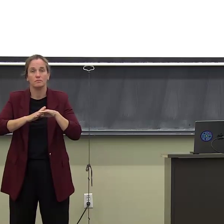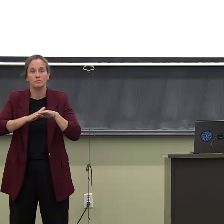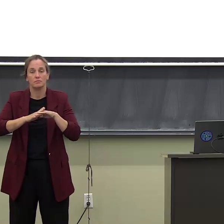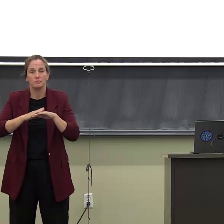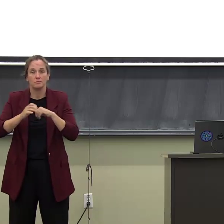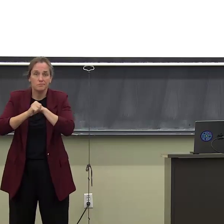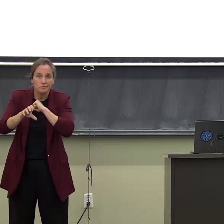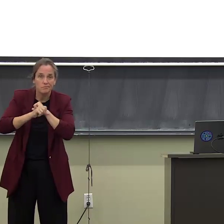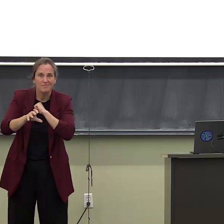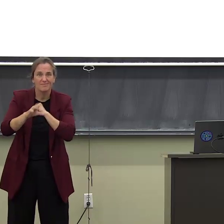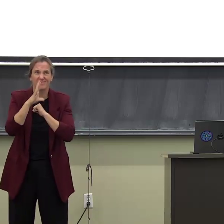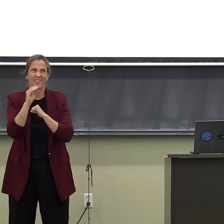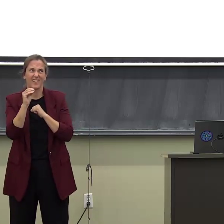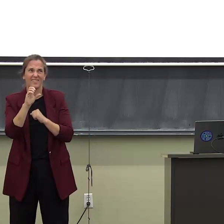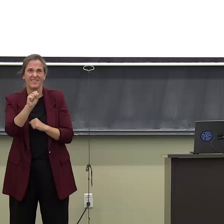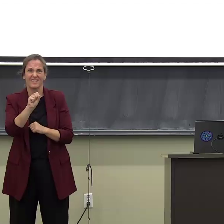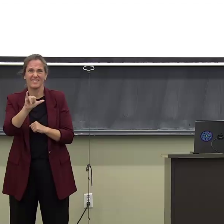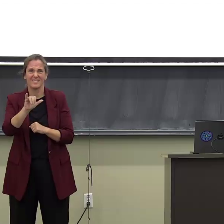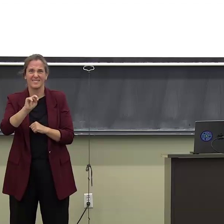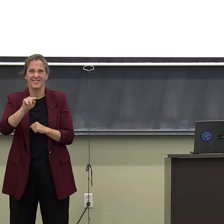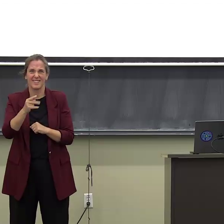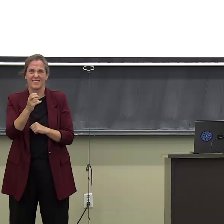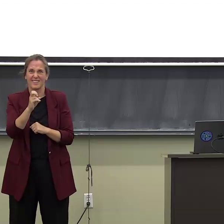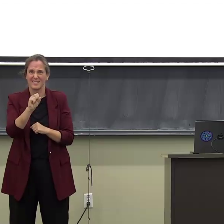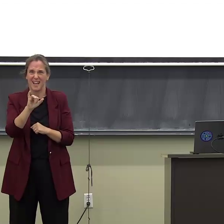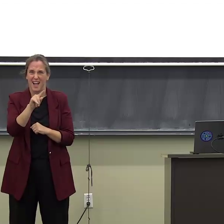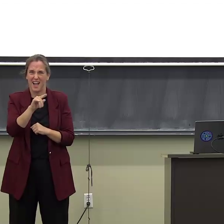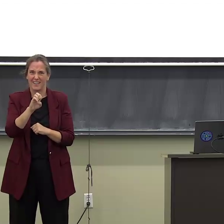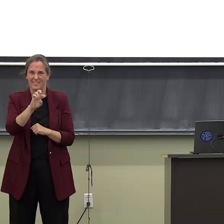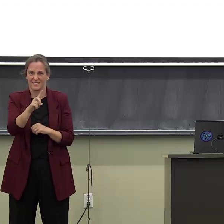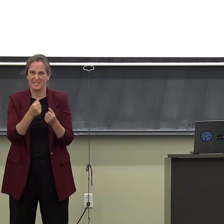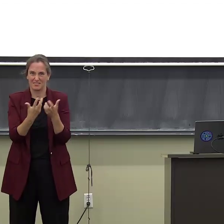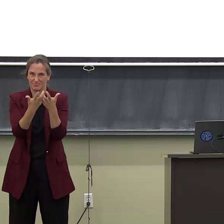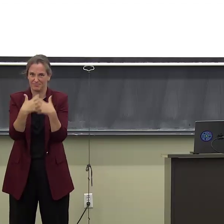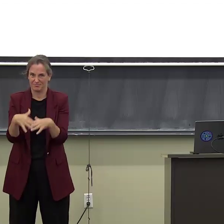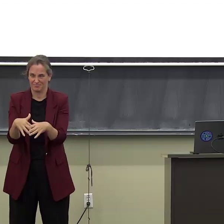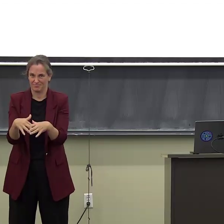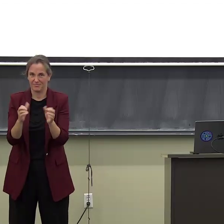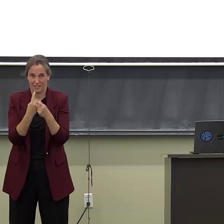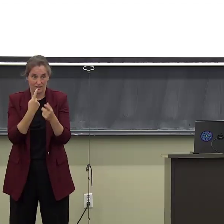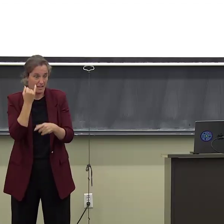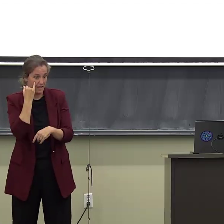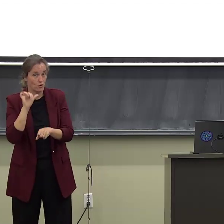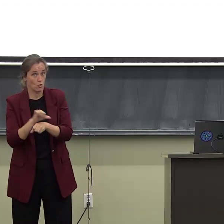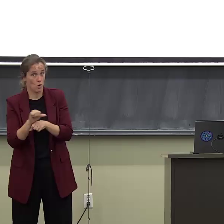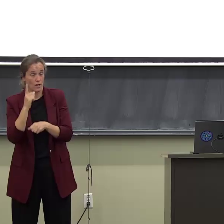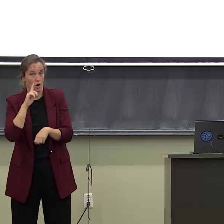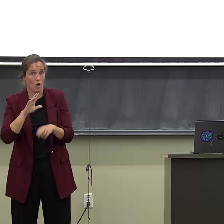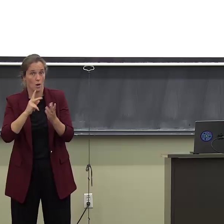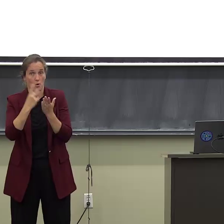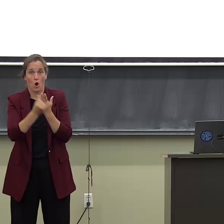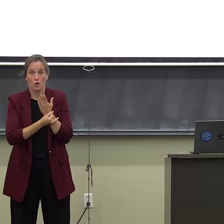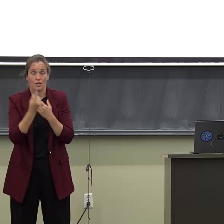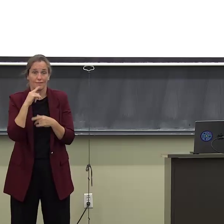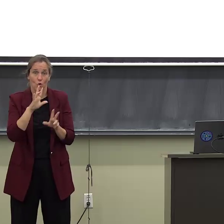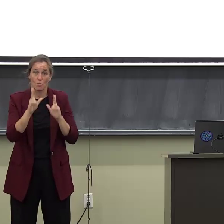and synthesized maybe to a certain degree. And we are working on a project for people that are not speaking,